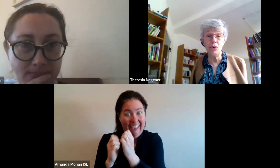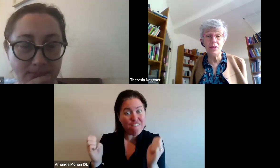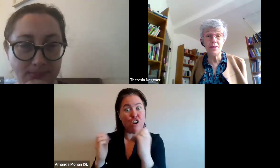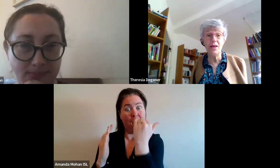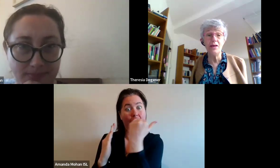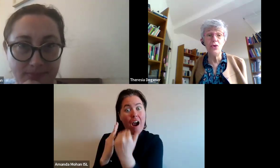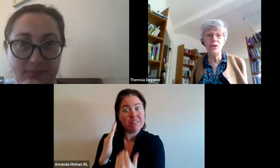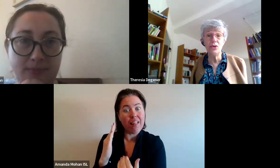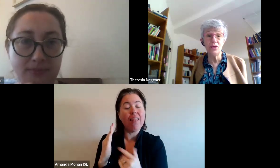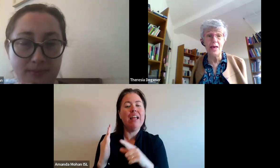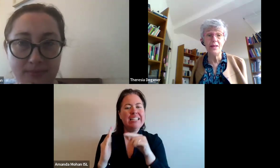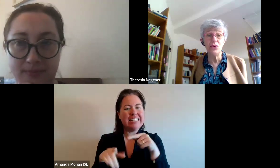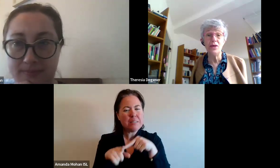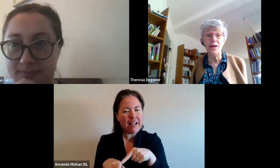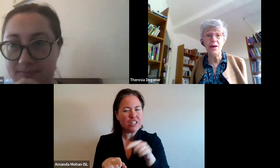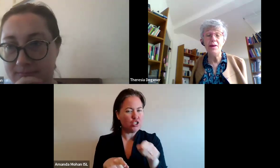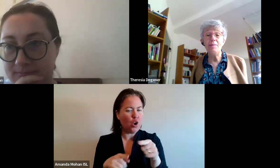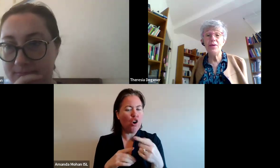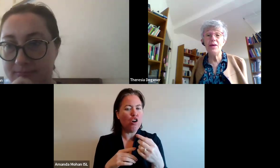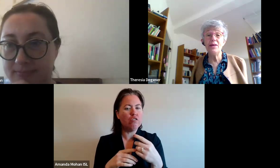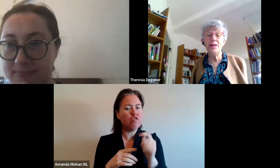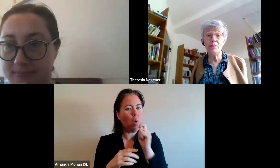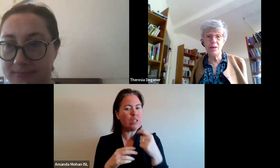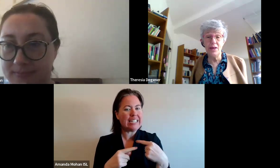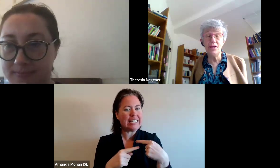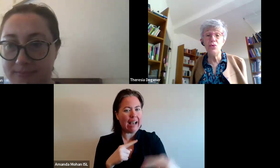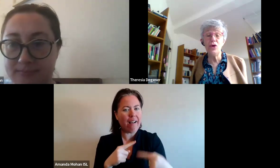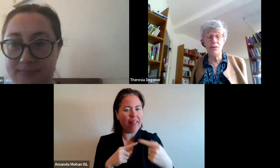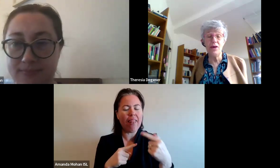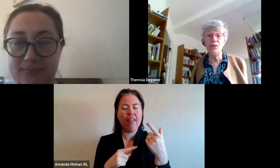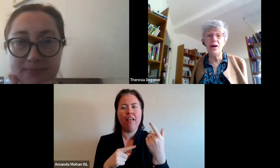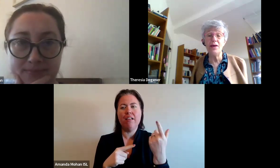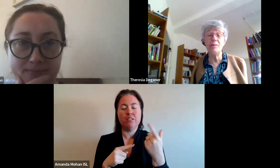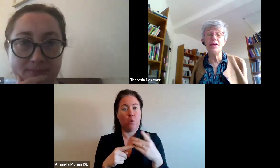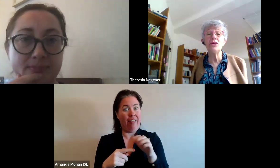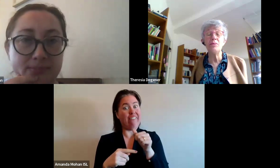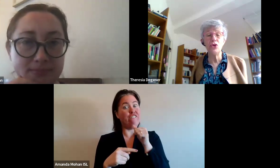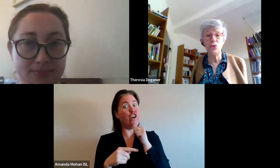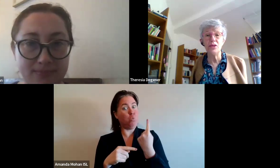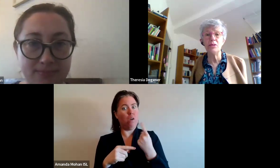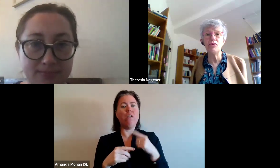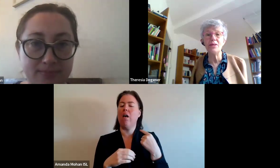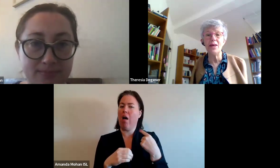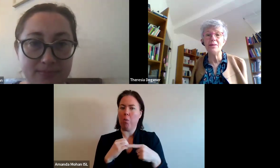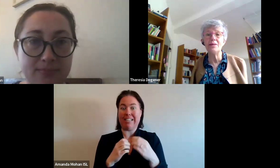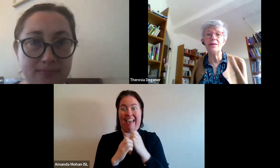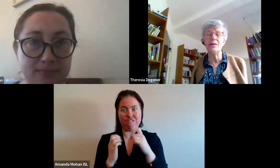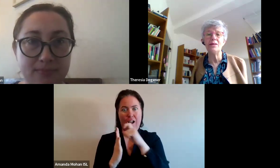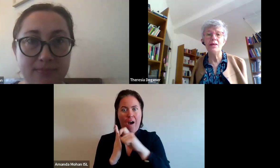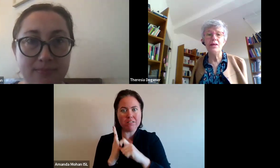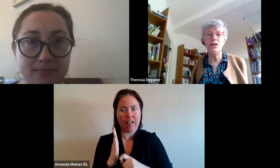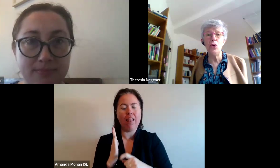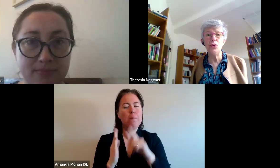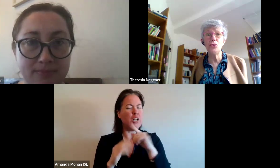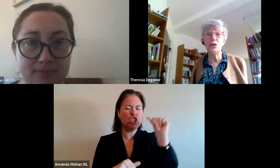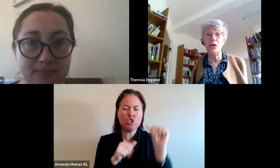the reporting cycle you're in. And in the beginning, you cover every article, but it's much shorter. It's preciser,